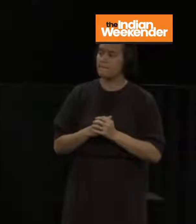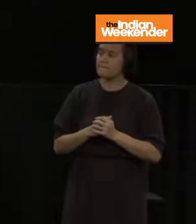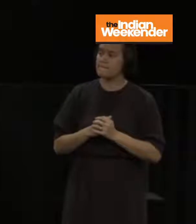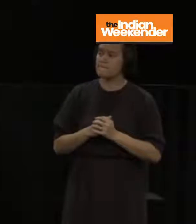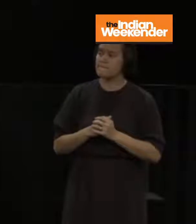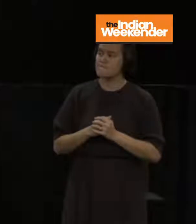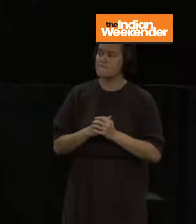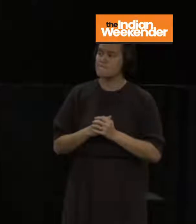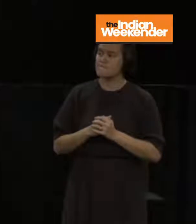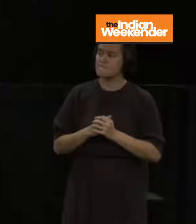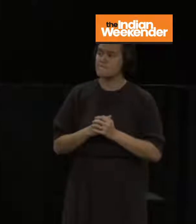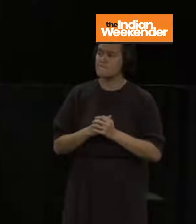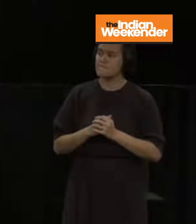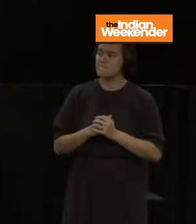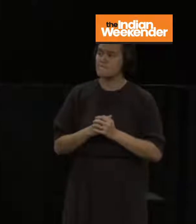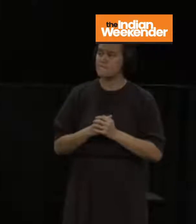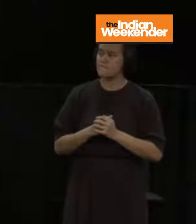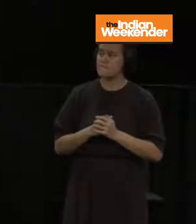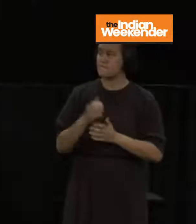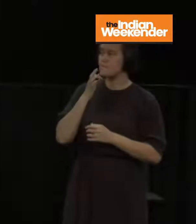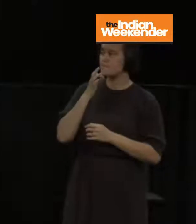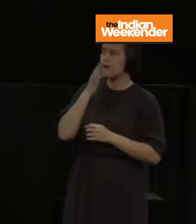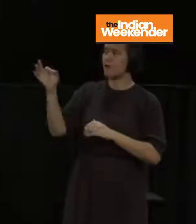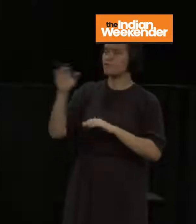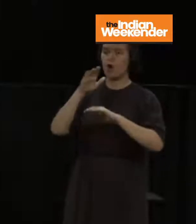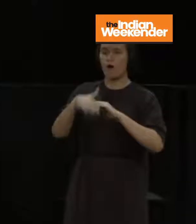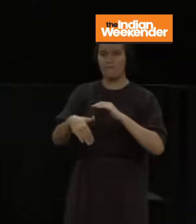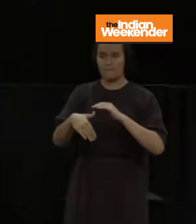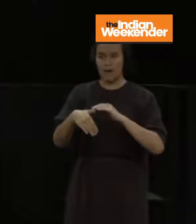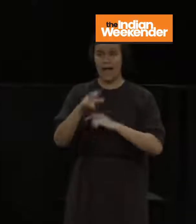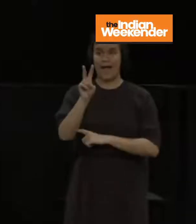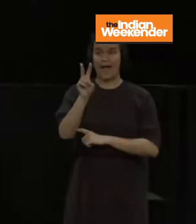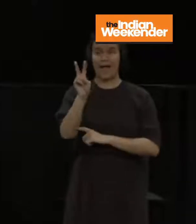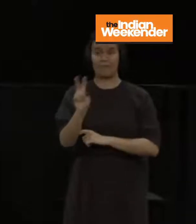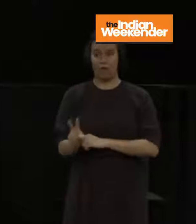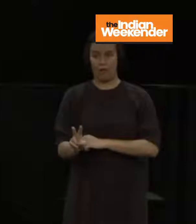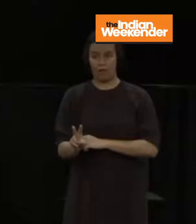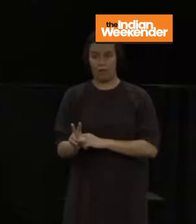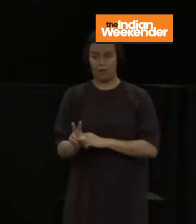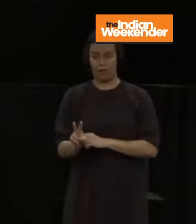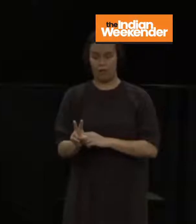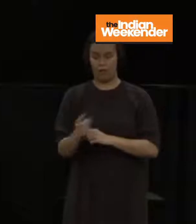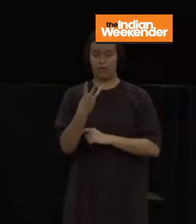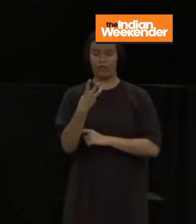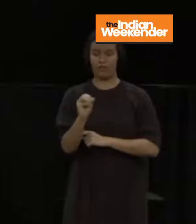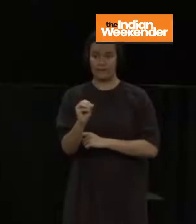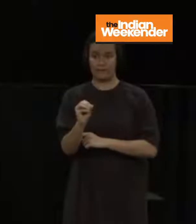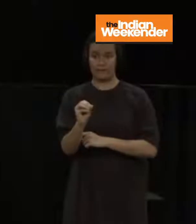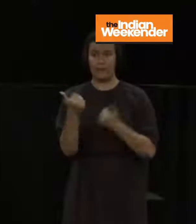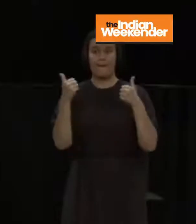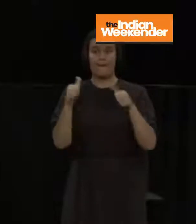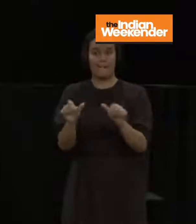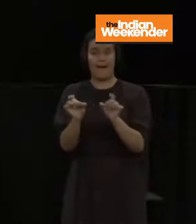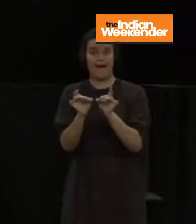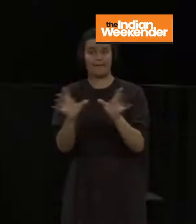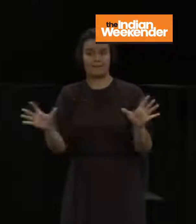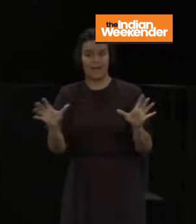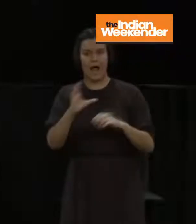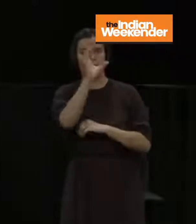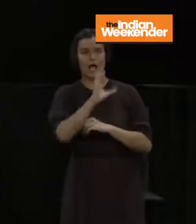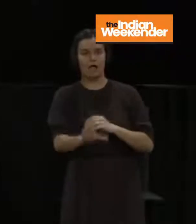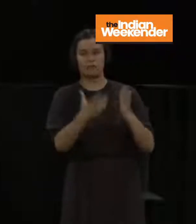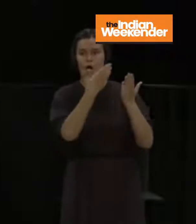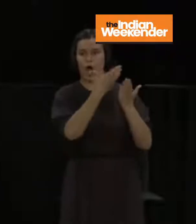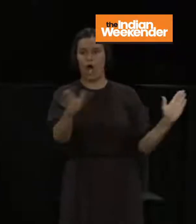The international travel from April for foreign nationals, does that include Australia? So is